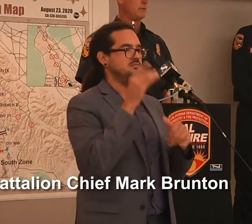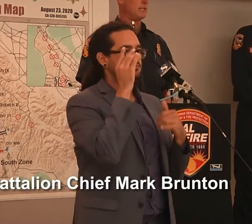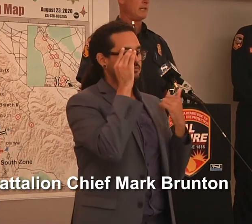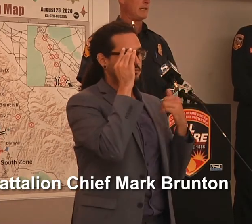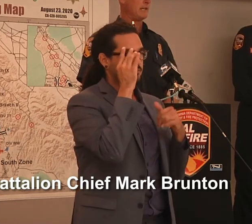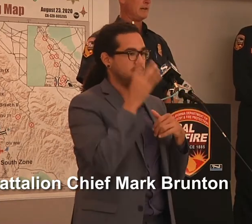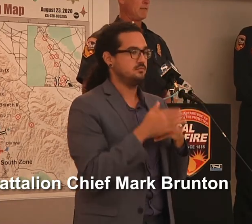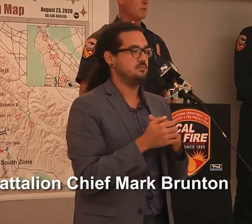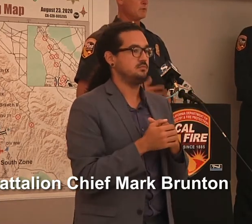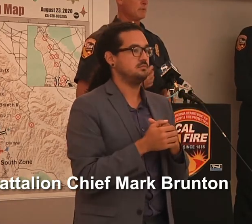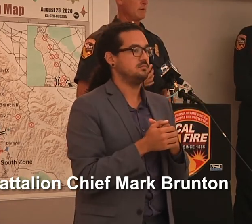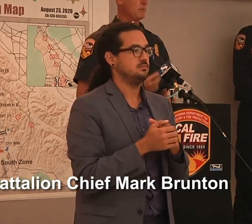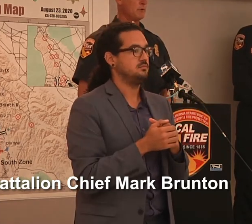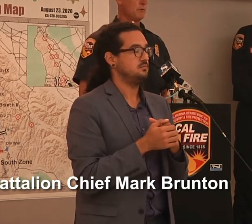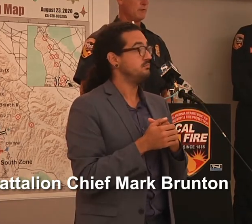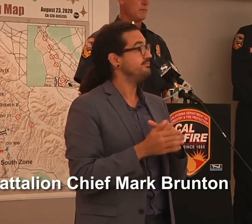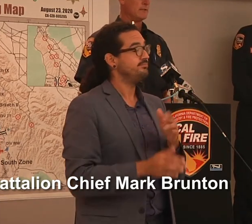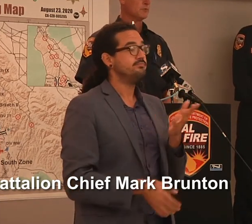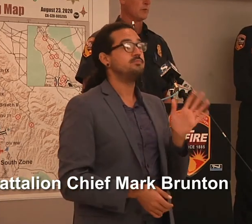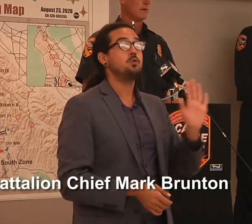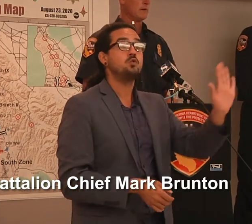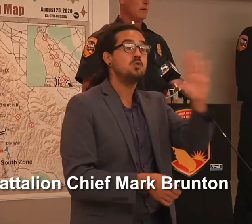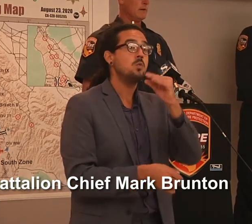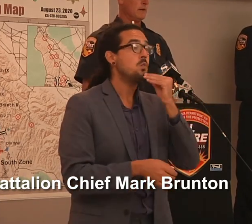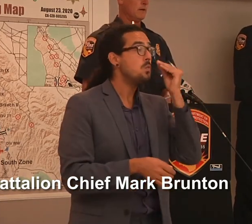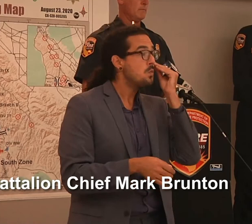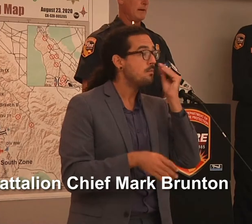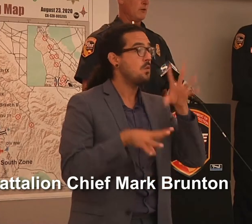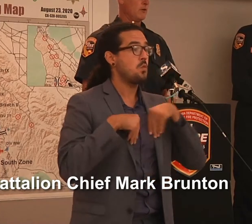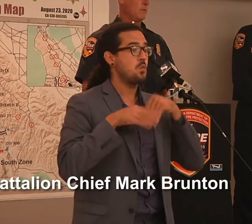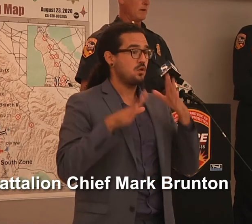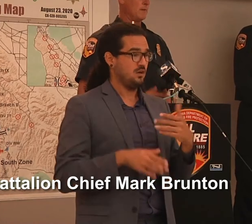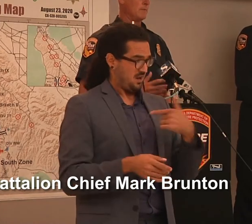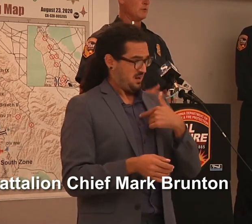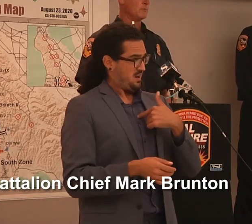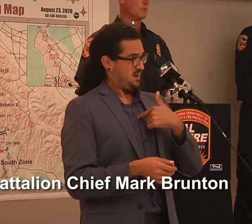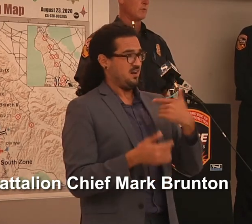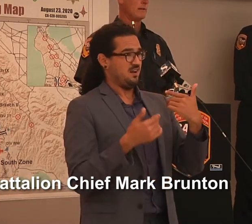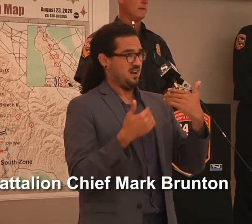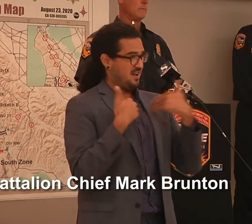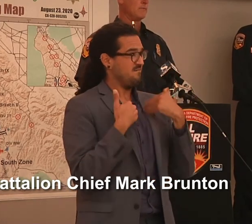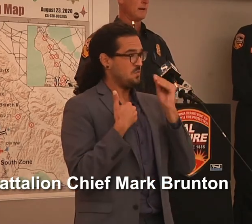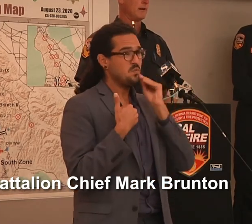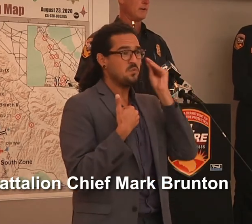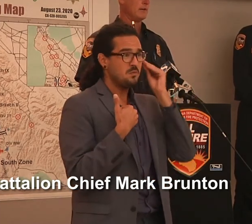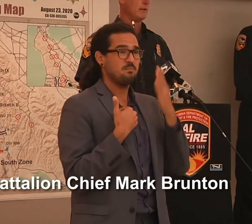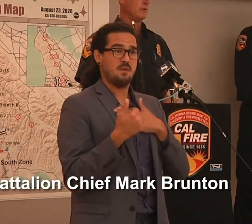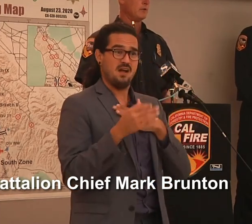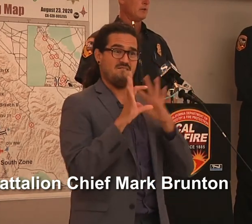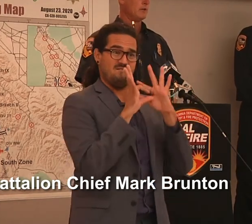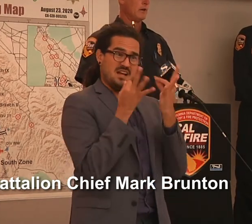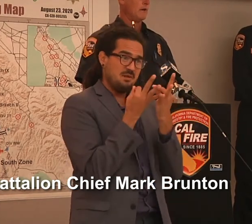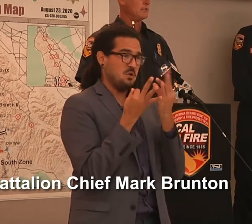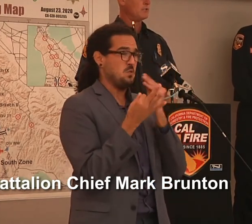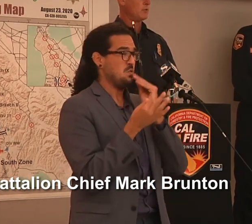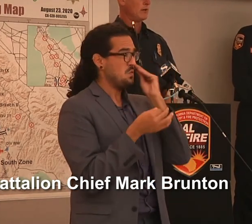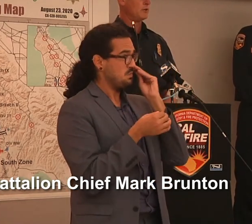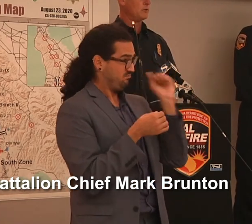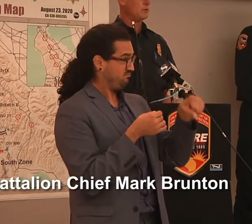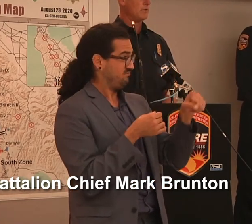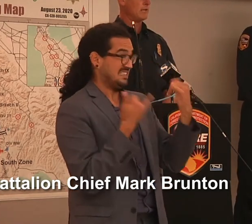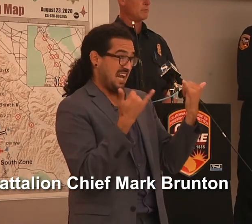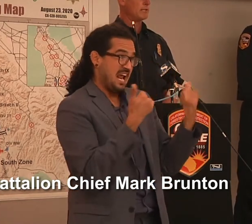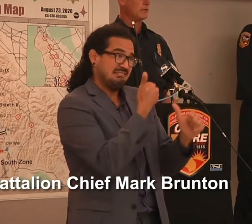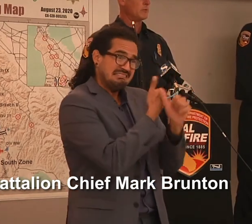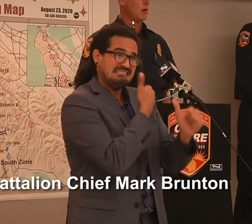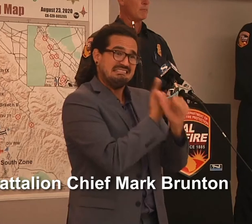I understand, I get it. I've personally been through events where my home or my family's home was threatened by fire, and obviously you want to do